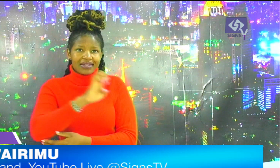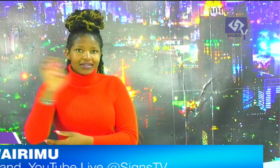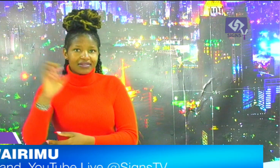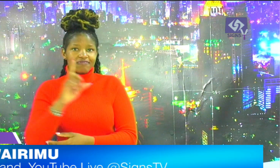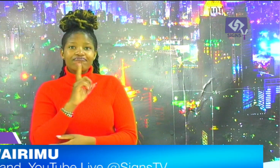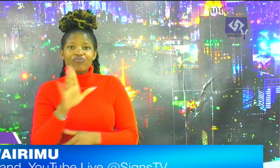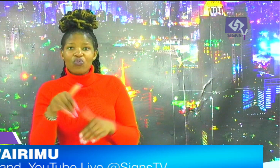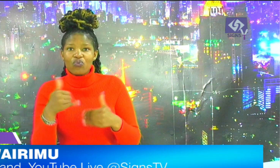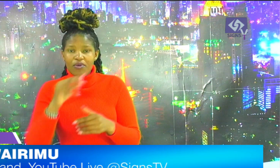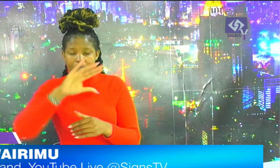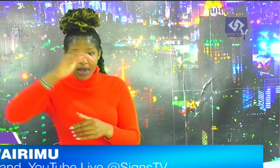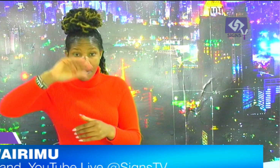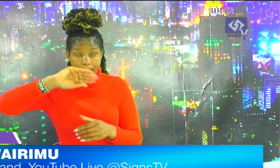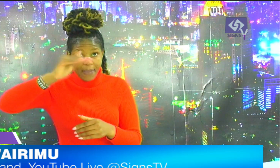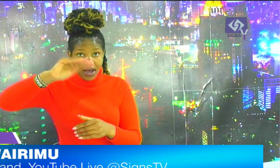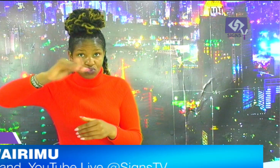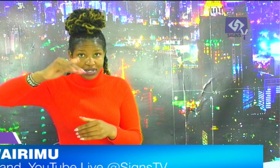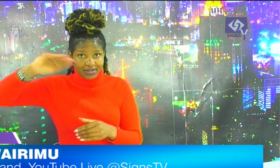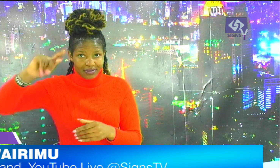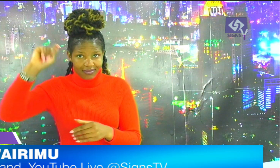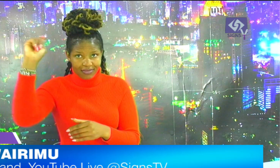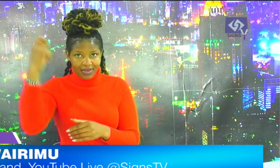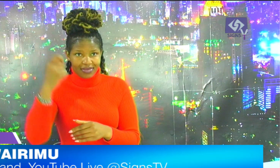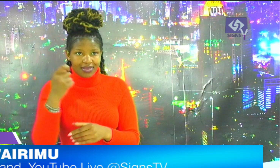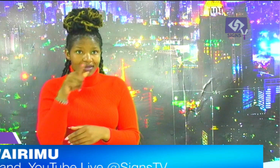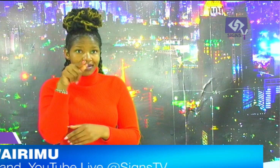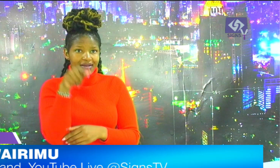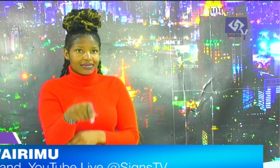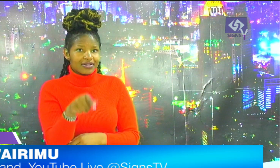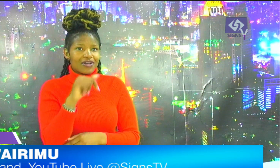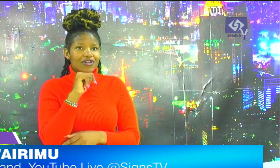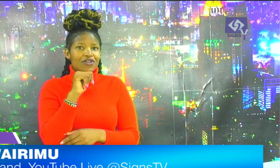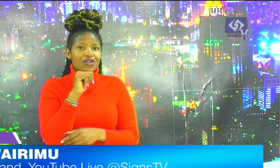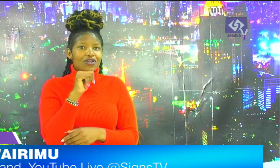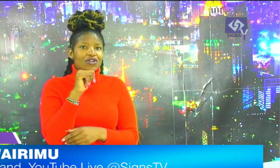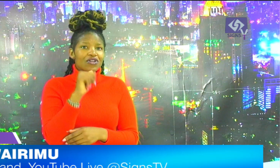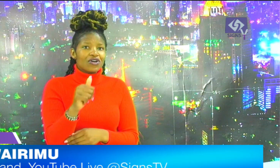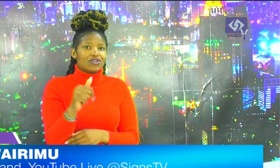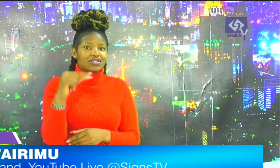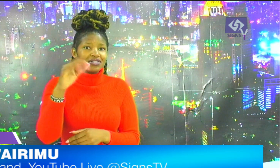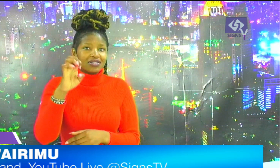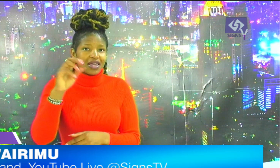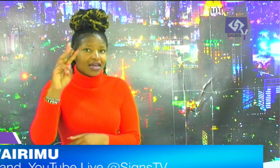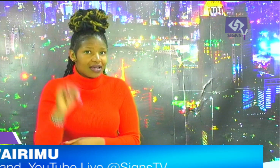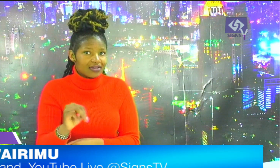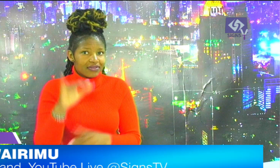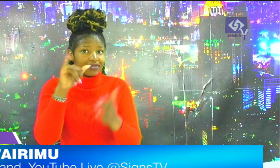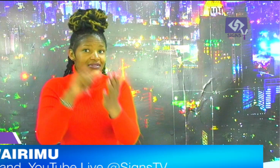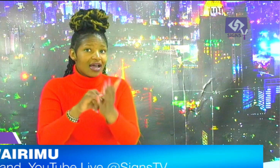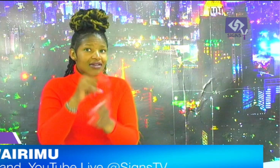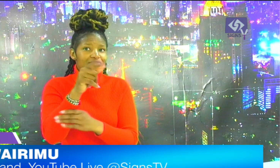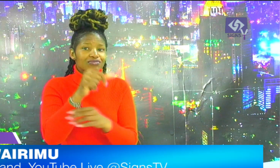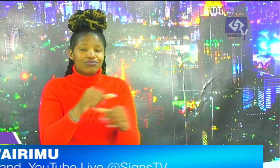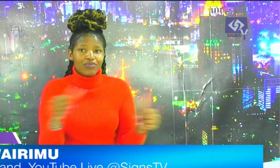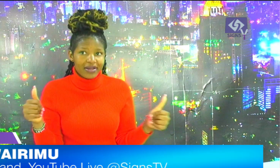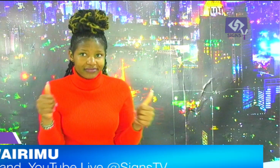They said the significant forest nestland on the eastern side of